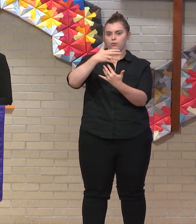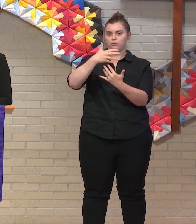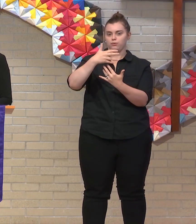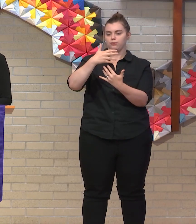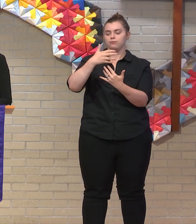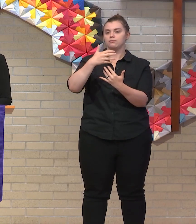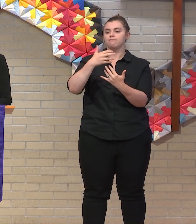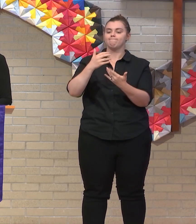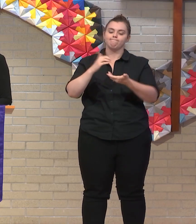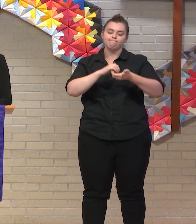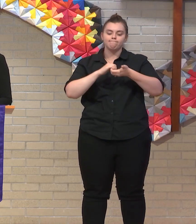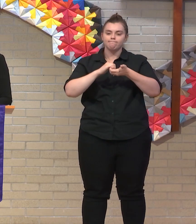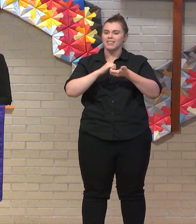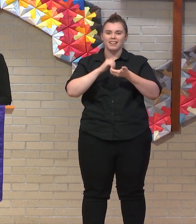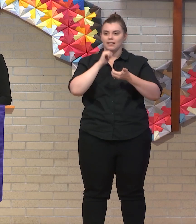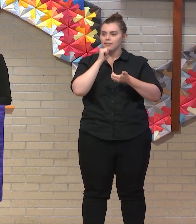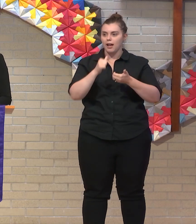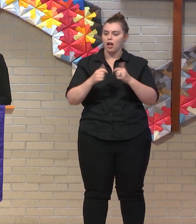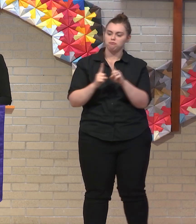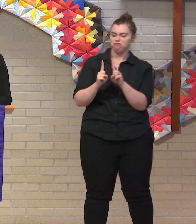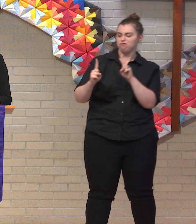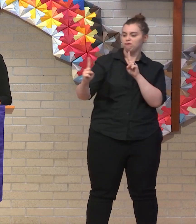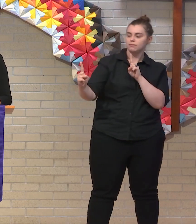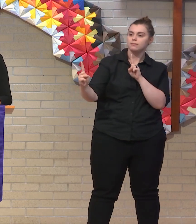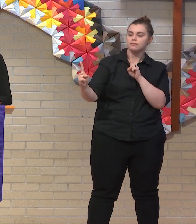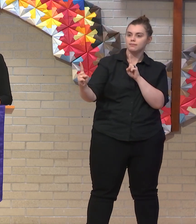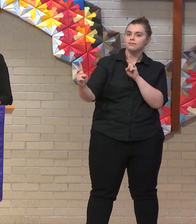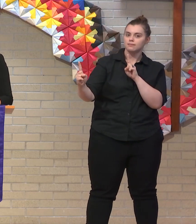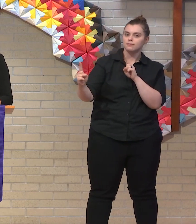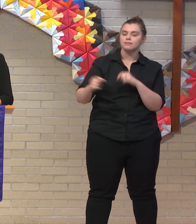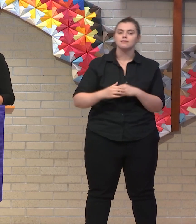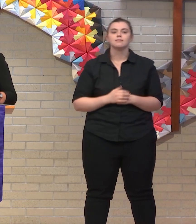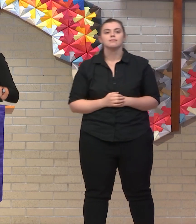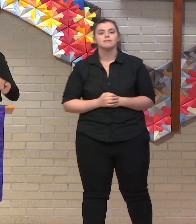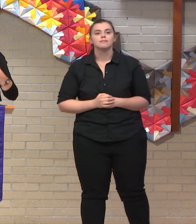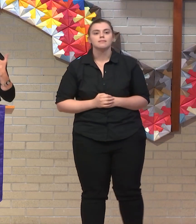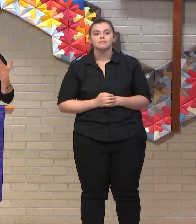cohesion, not further polarization.